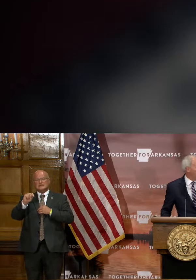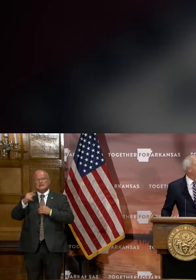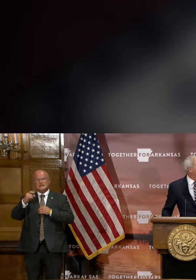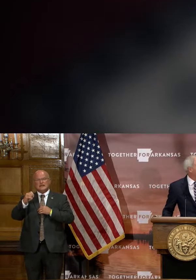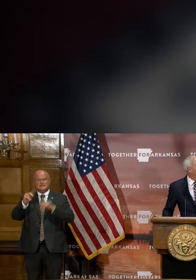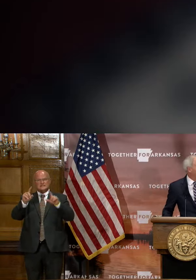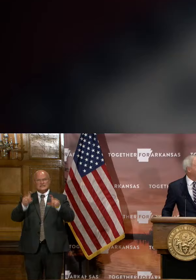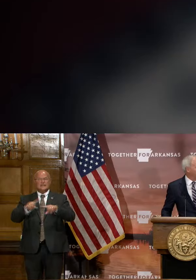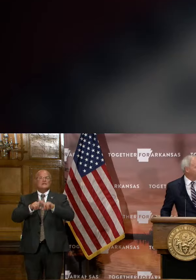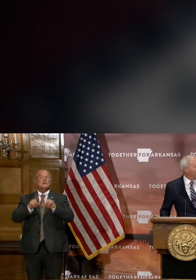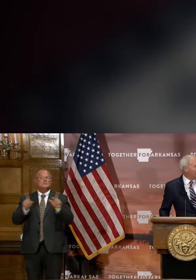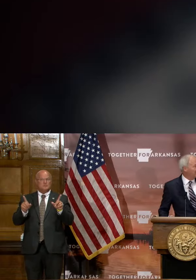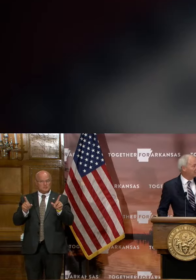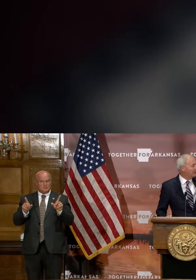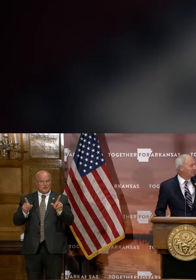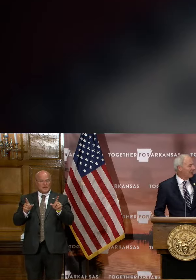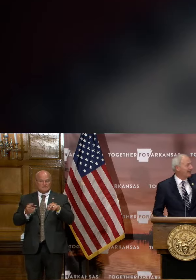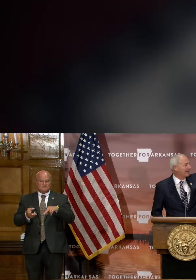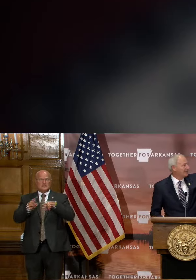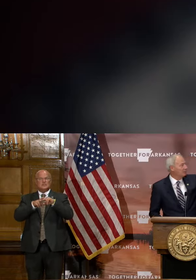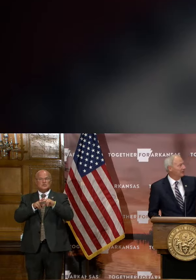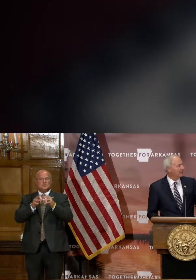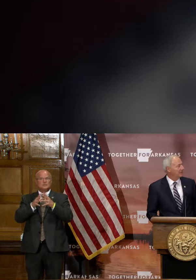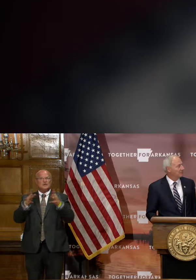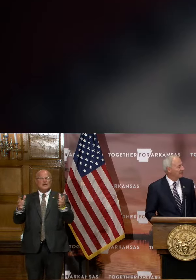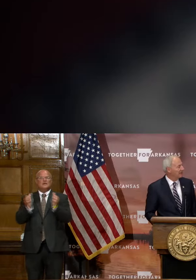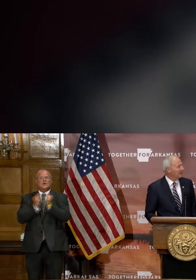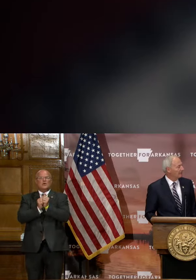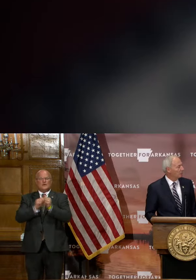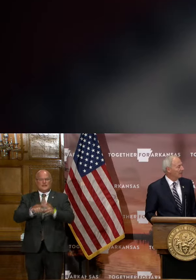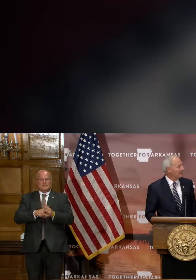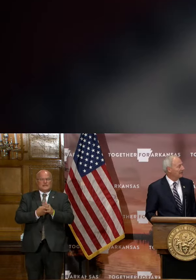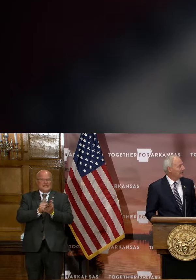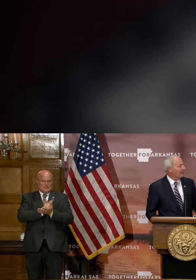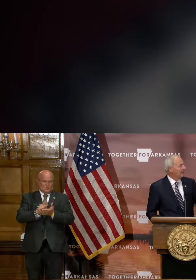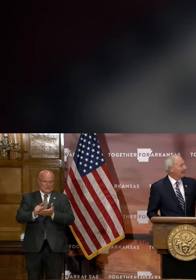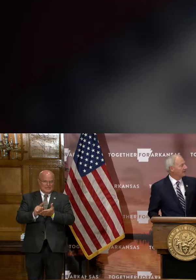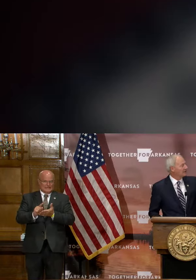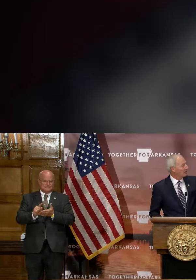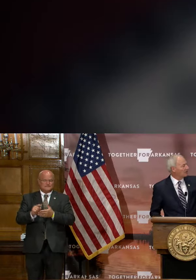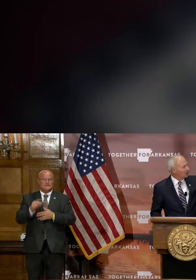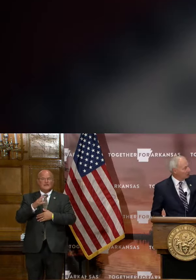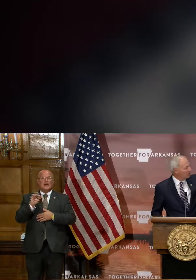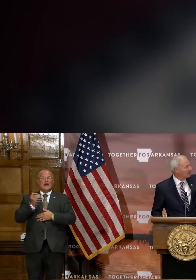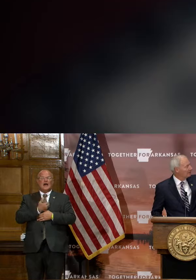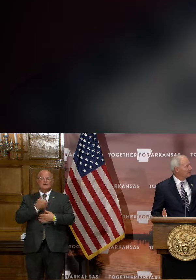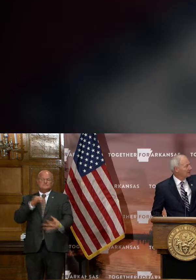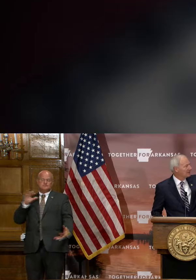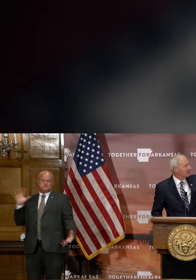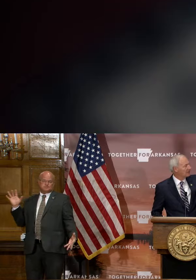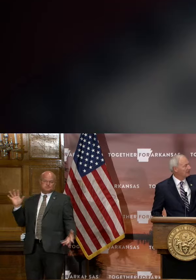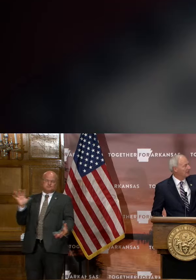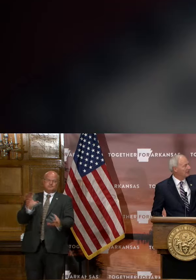testing, but they have increased dramatically with the beginning of the week. And so our total number of tests that we've